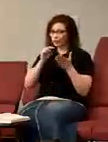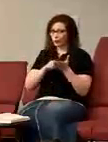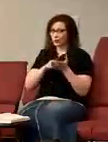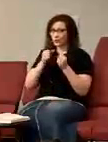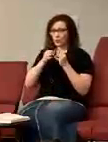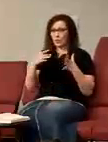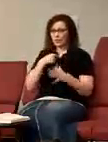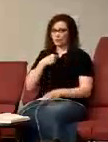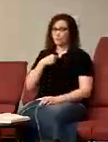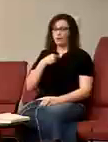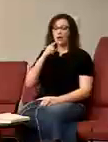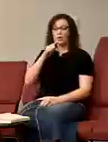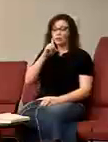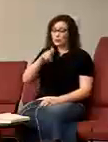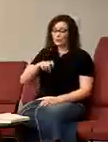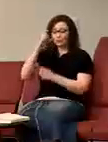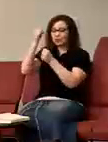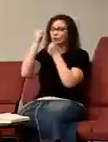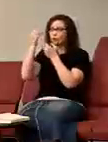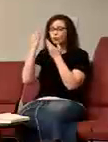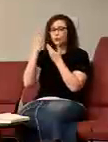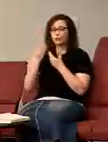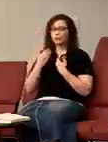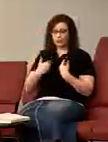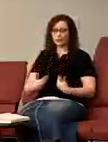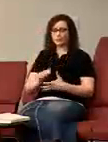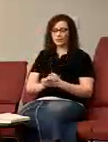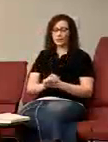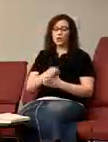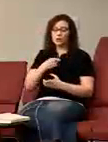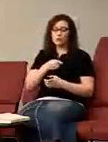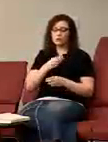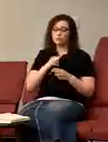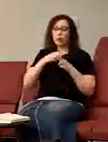You need to trust me on stuff. You need to call on me. You need to ask me when you have troubles."